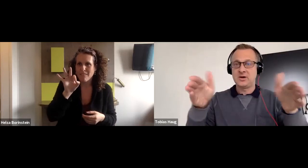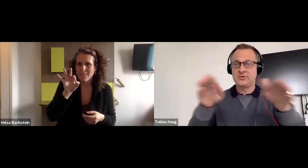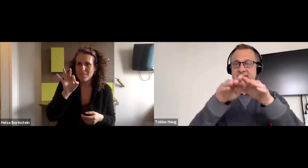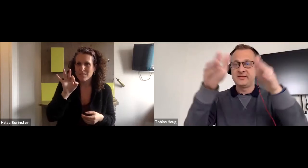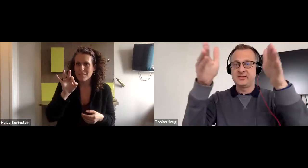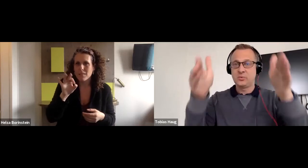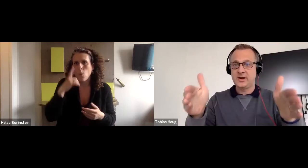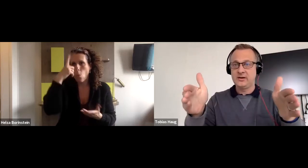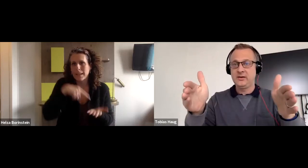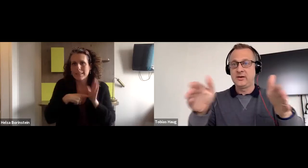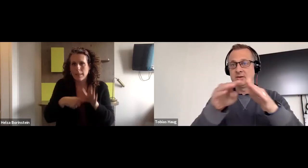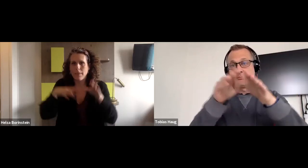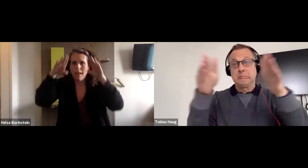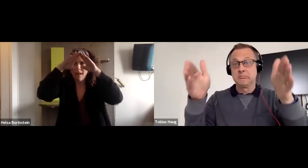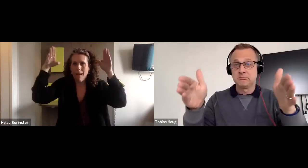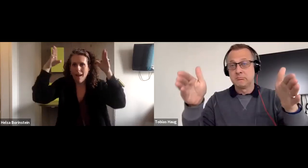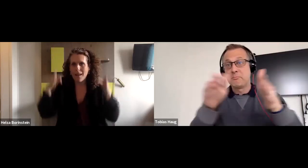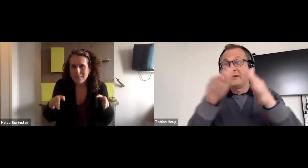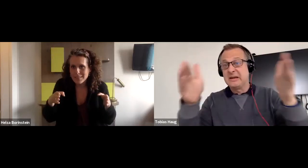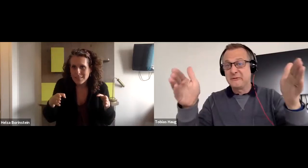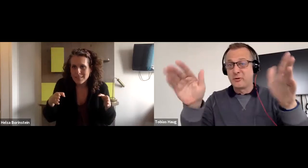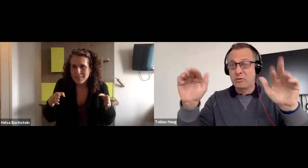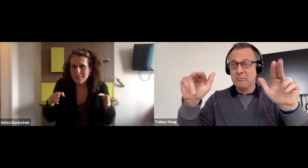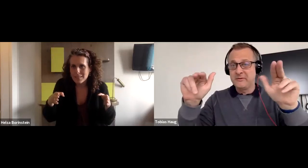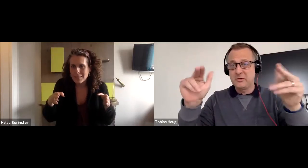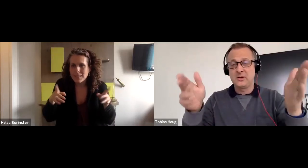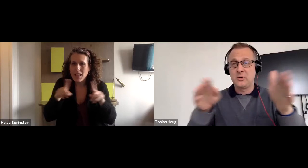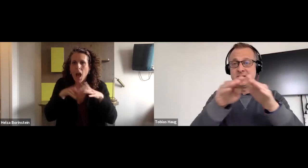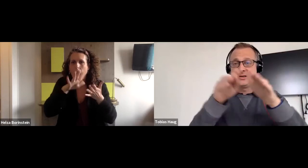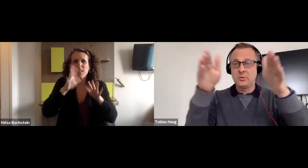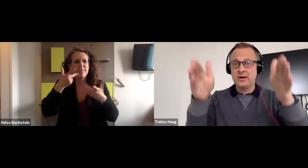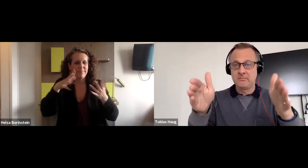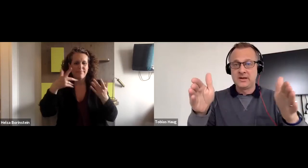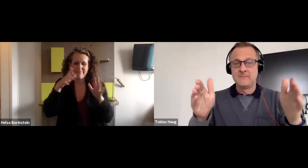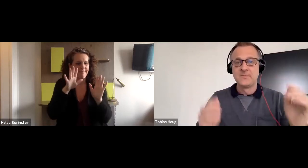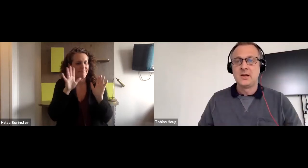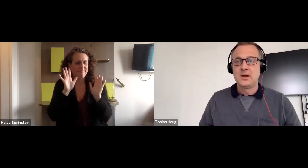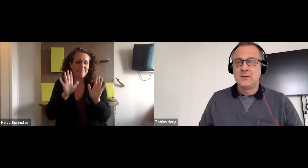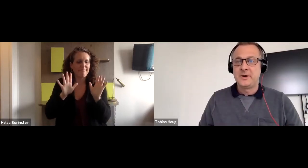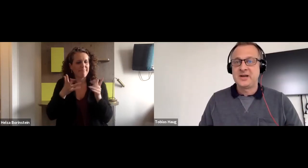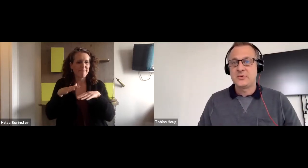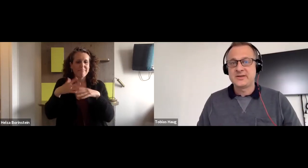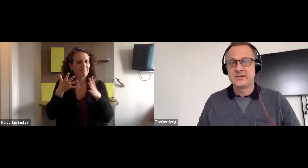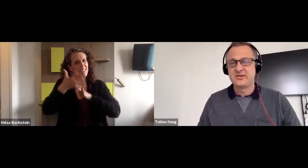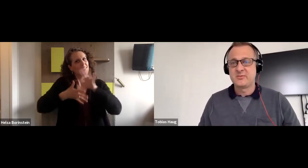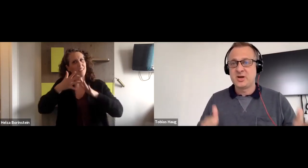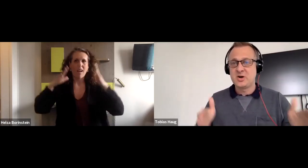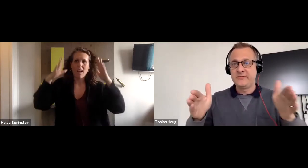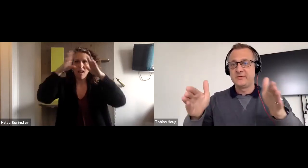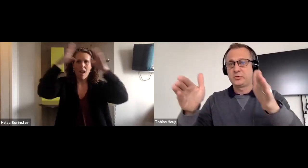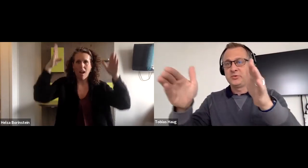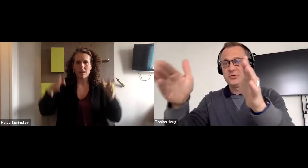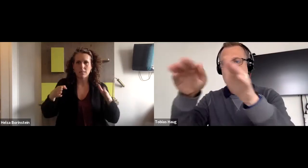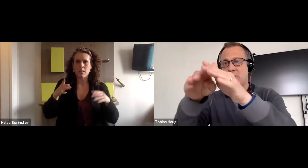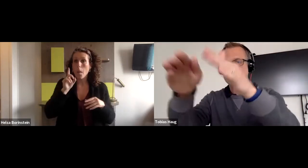example, house the sign this way in a basic form, if you can call it this way. But how does the system know if